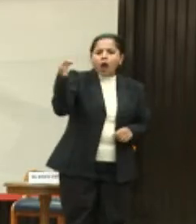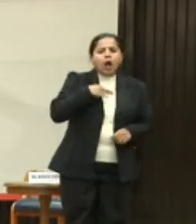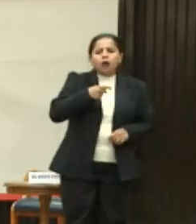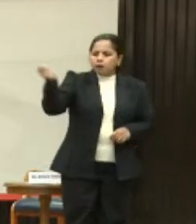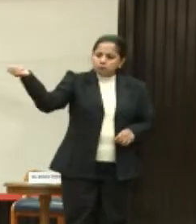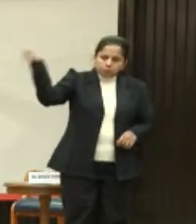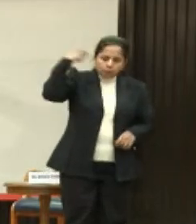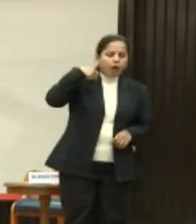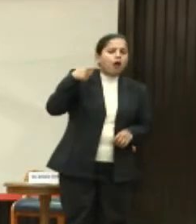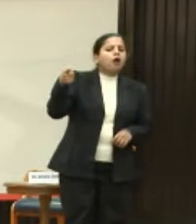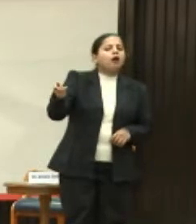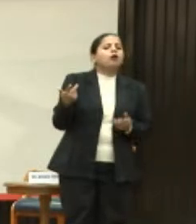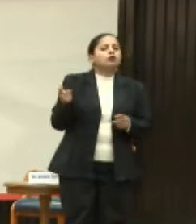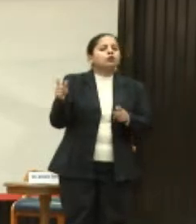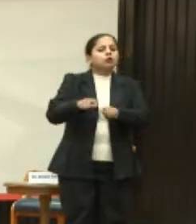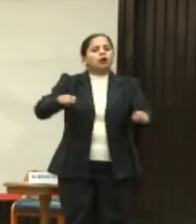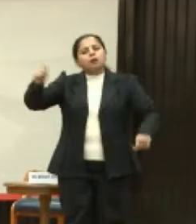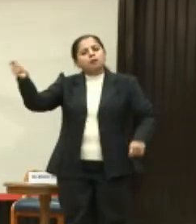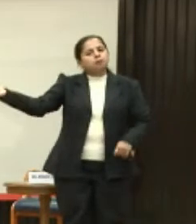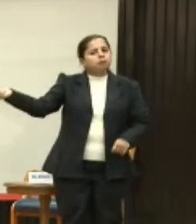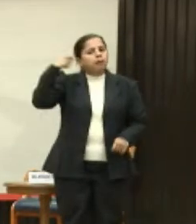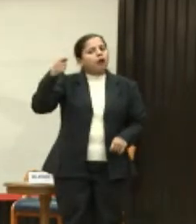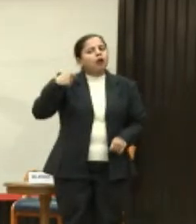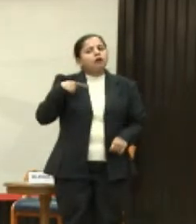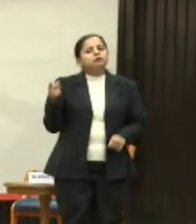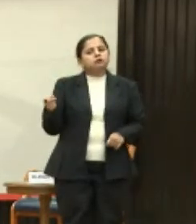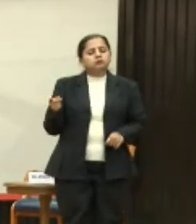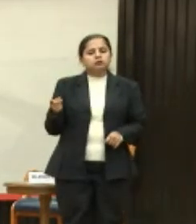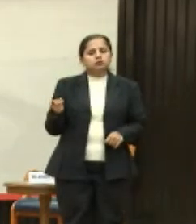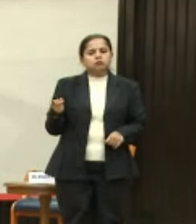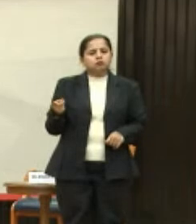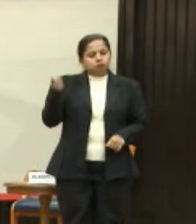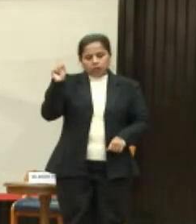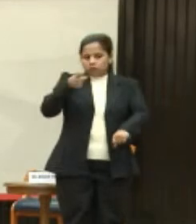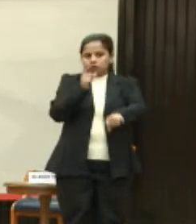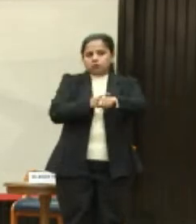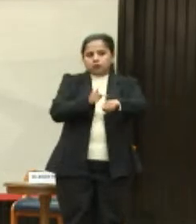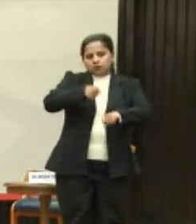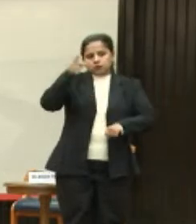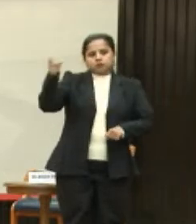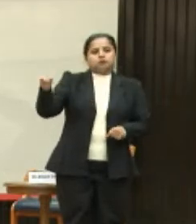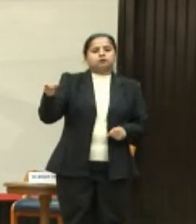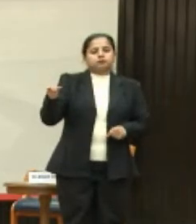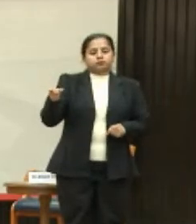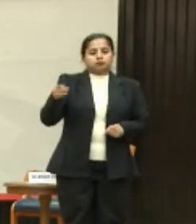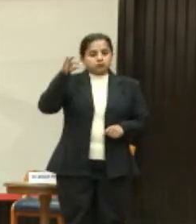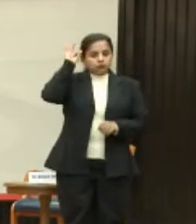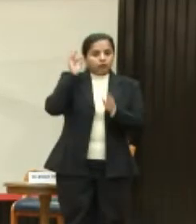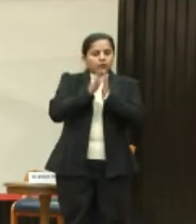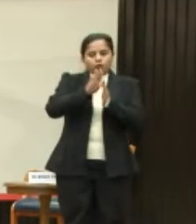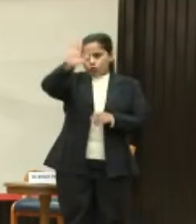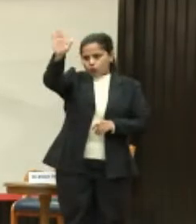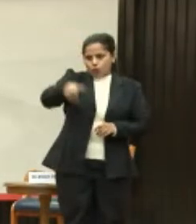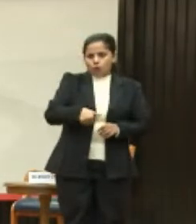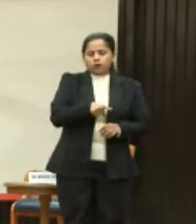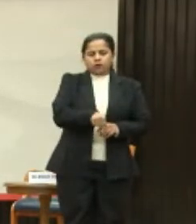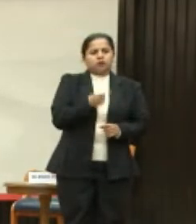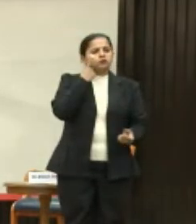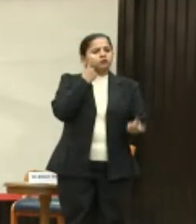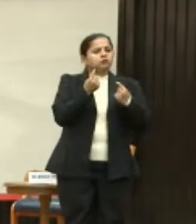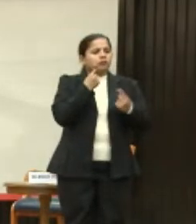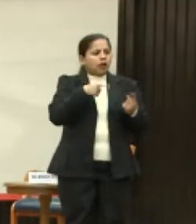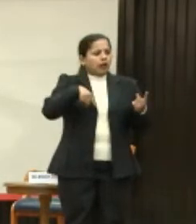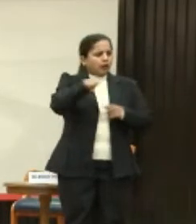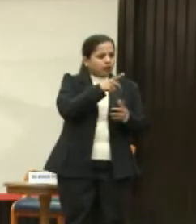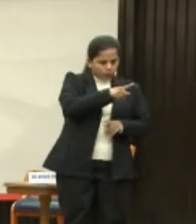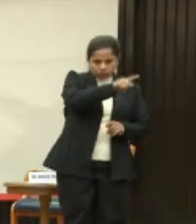move. He took out his rod and began to beat me. So you must punish him. So the Brahmana is called. The cross-examination takes